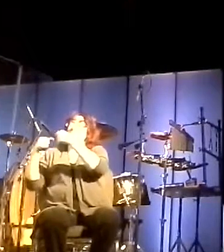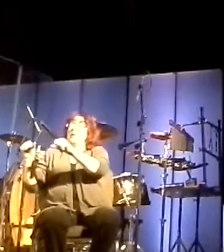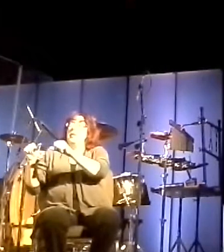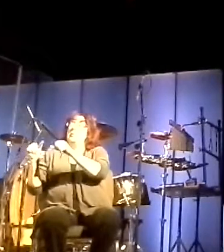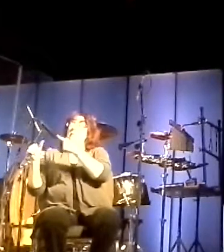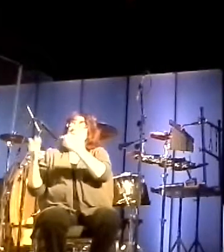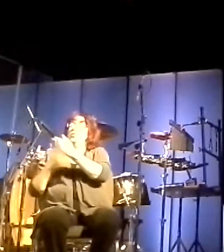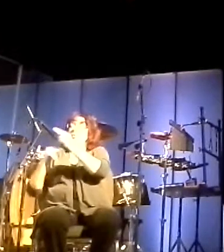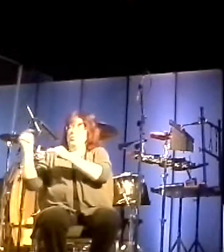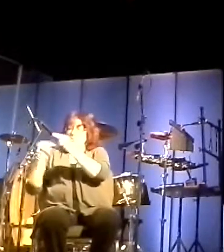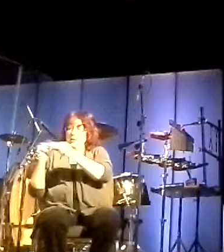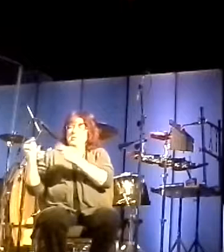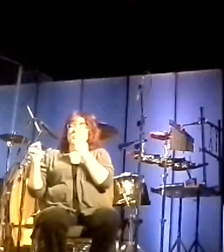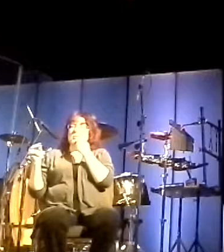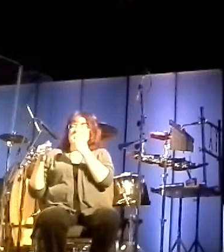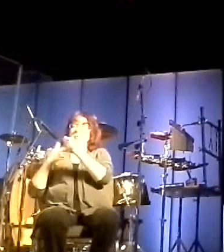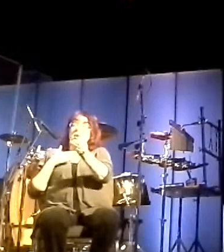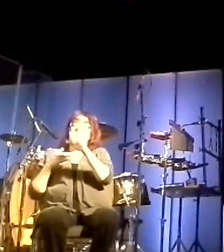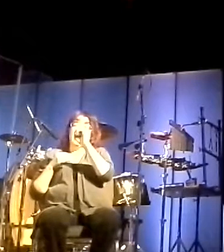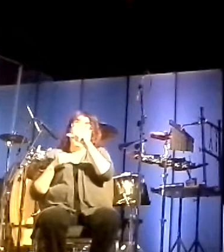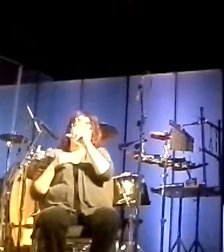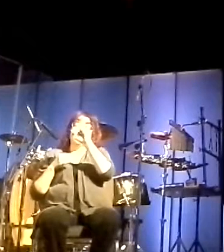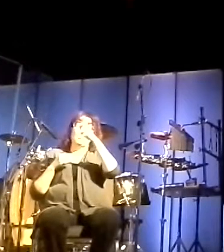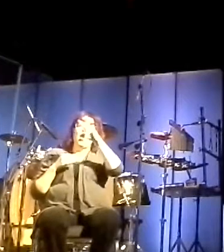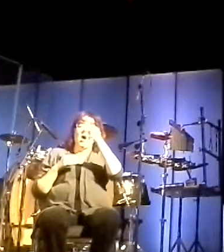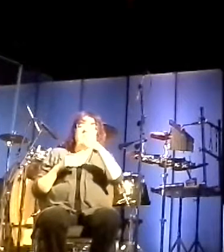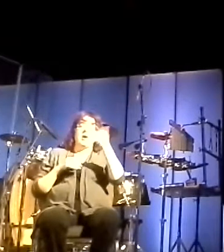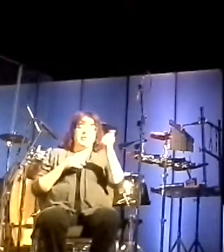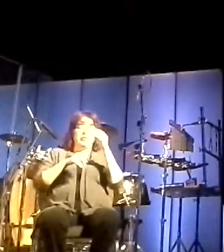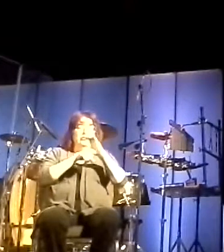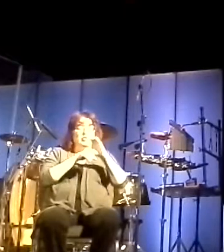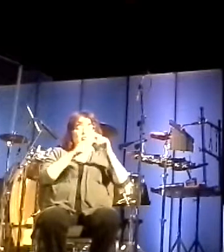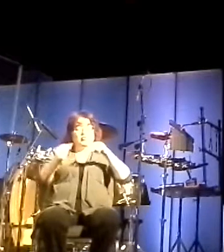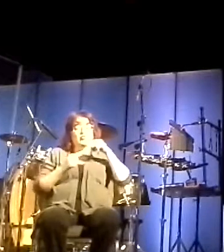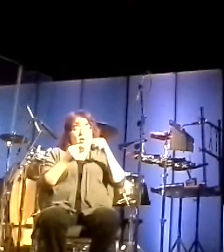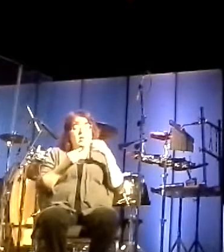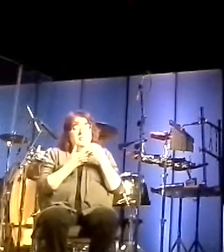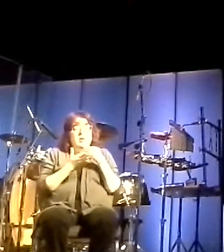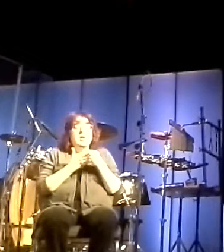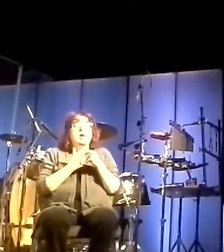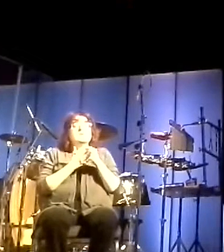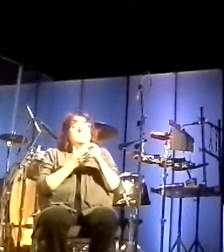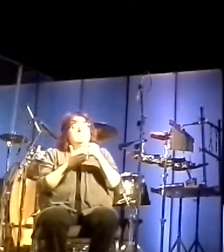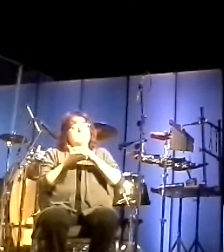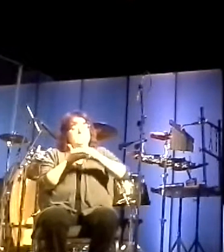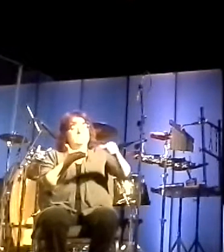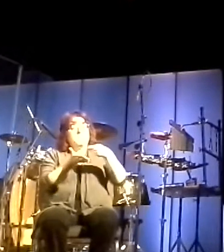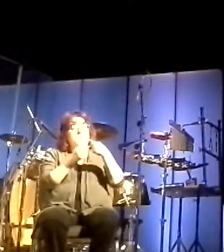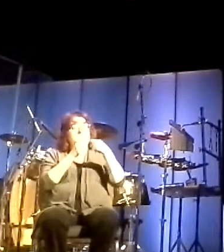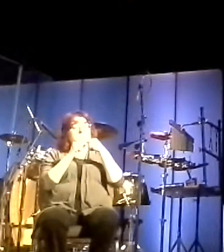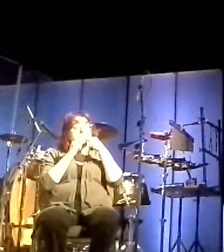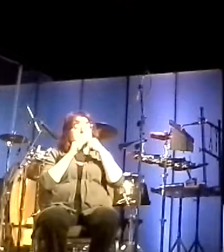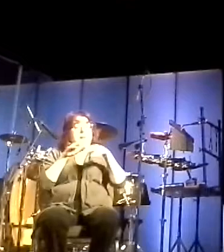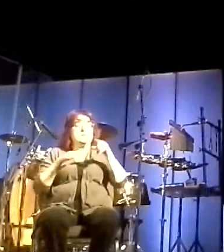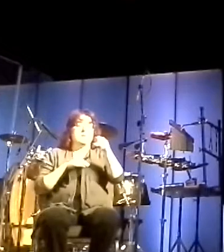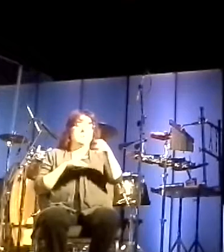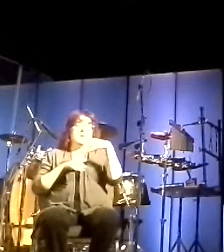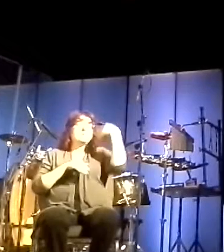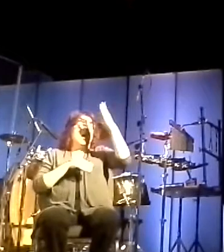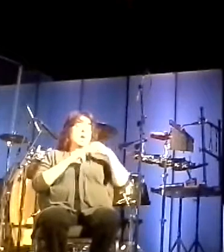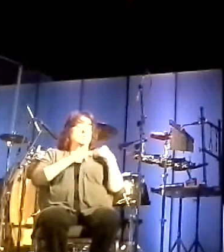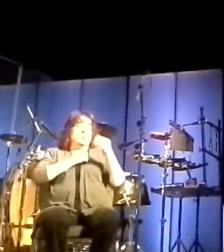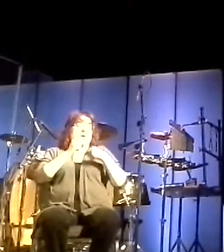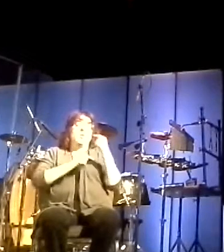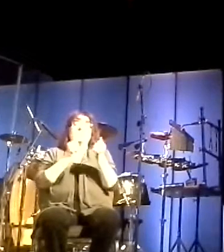for their new building they just bought over in El Mirage. Another millennial church, where they were struggling financially, we were able to write a check and bless them because of God's